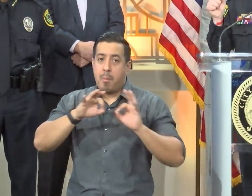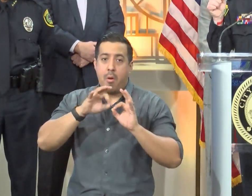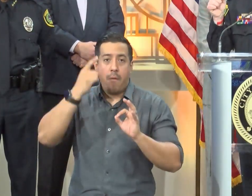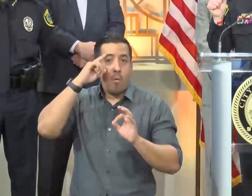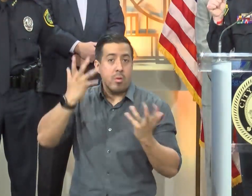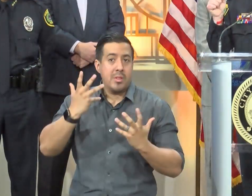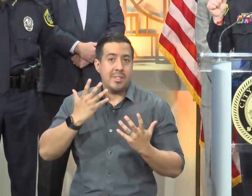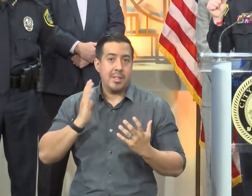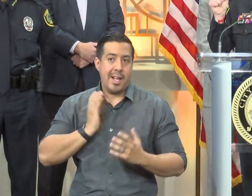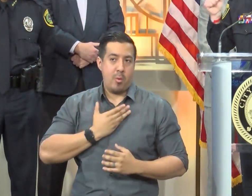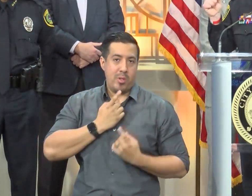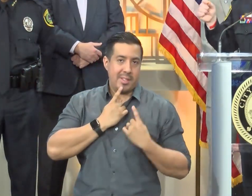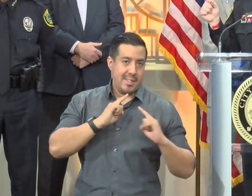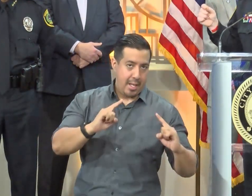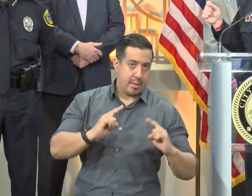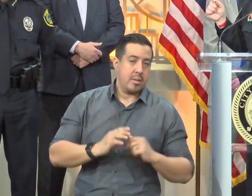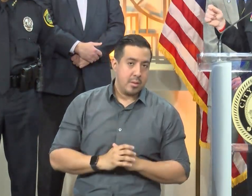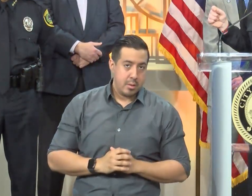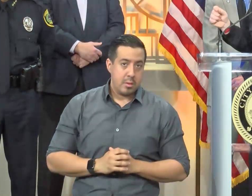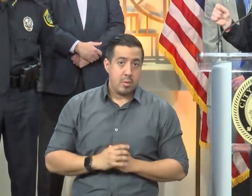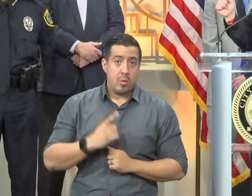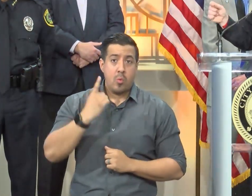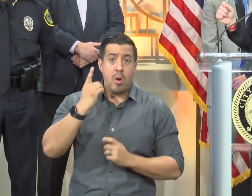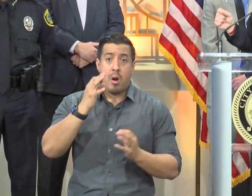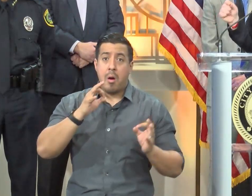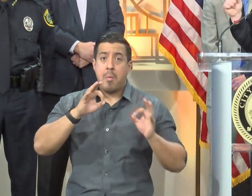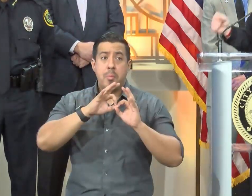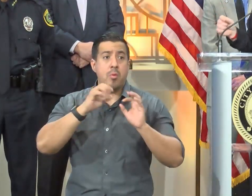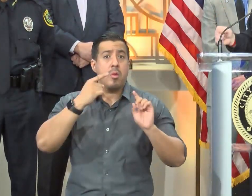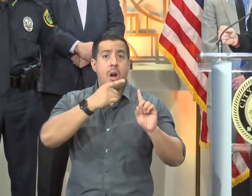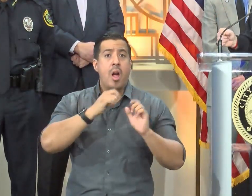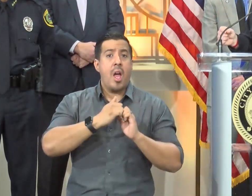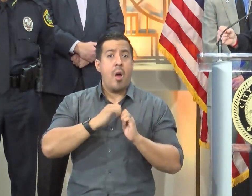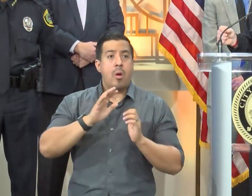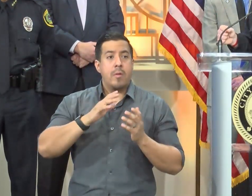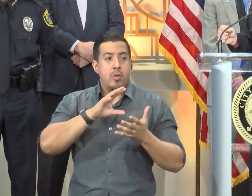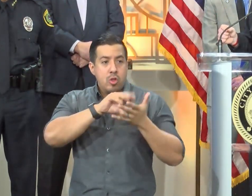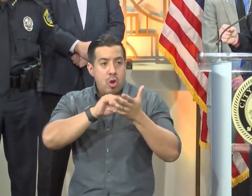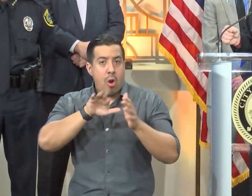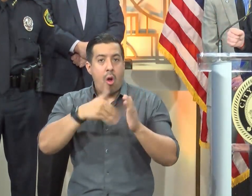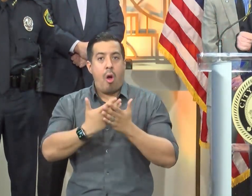success. And it's also been one of the key factors to learning from our shortcomings.